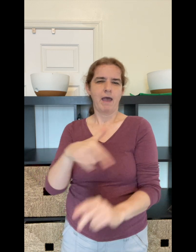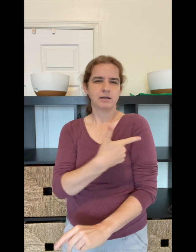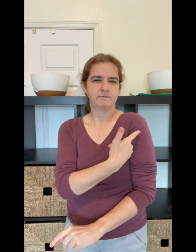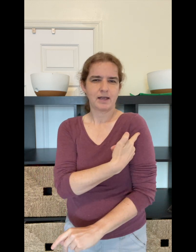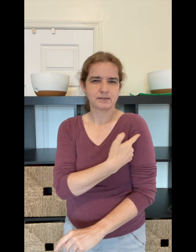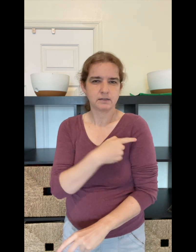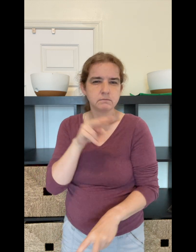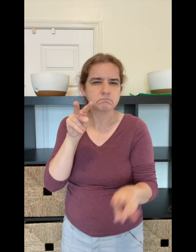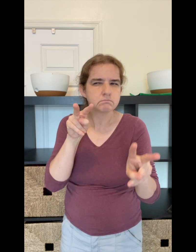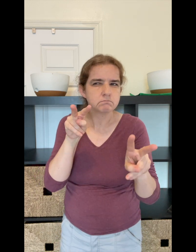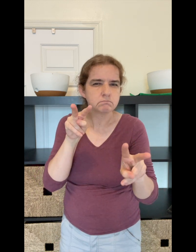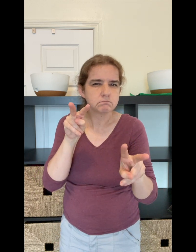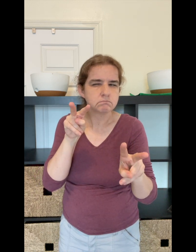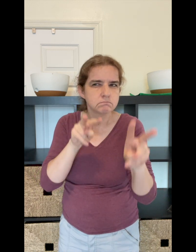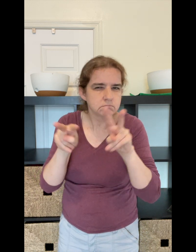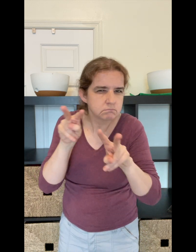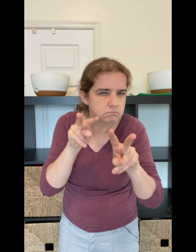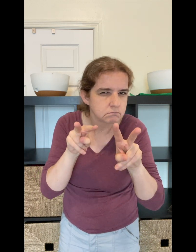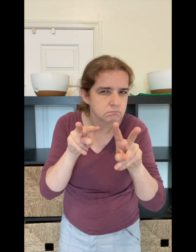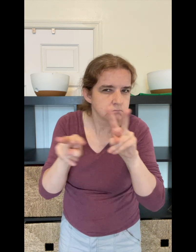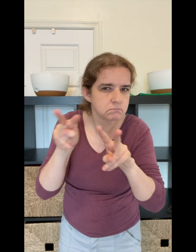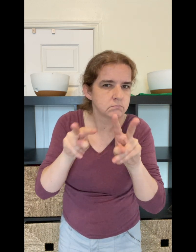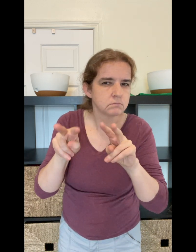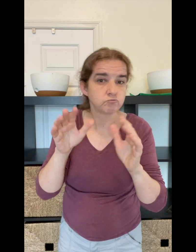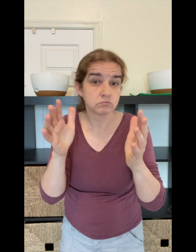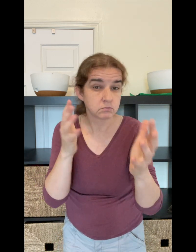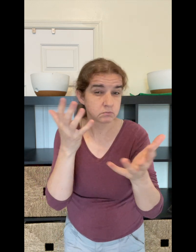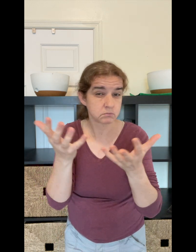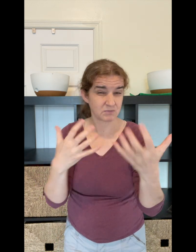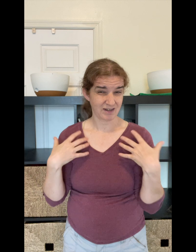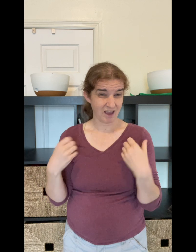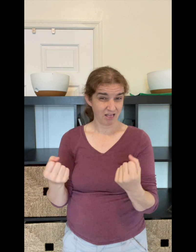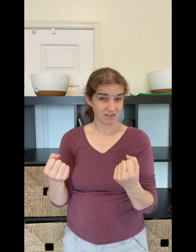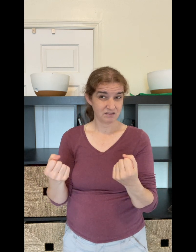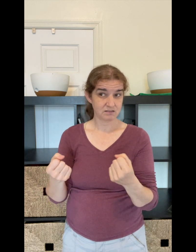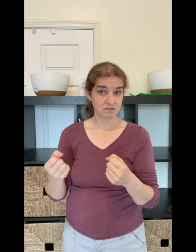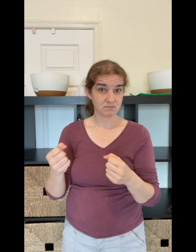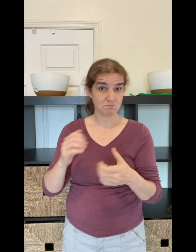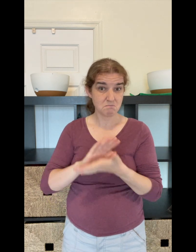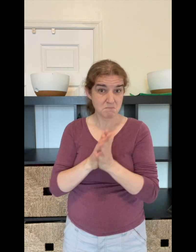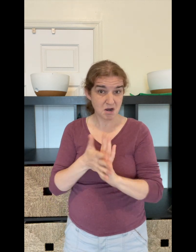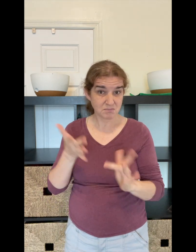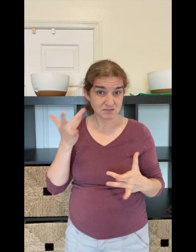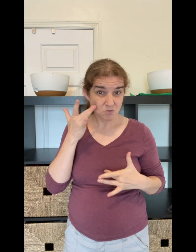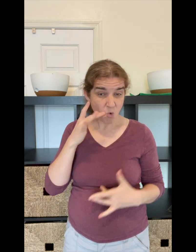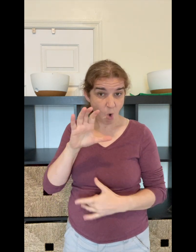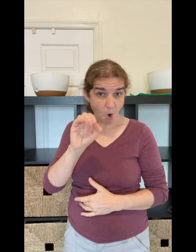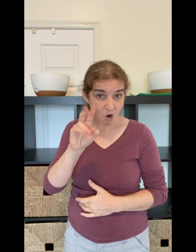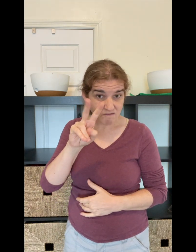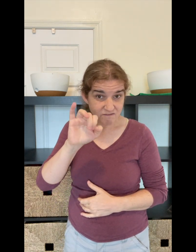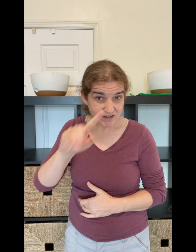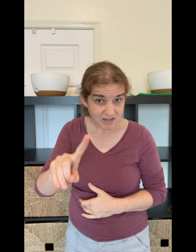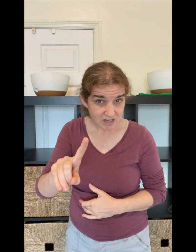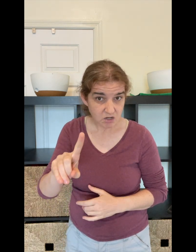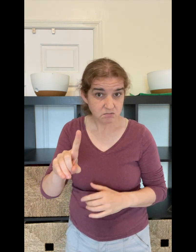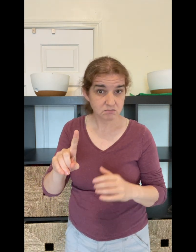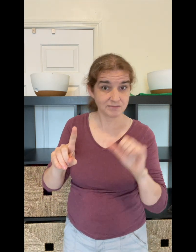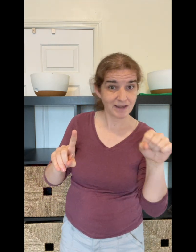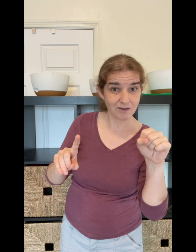Let's say 1,000 different people get that shot, and then I observe them. I watch them to see, are they healthy? Do they become sick with